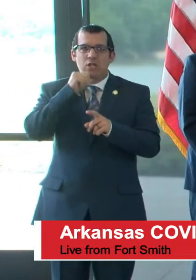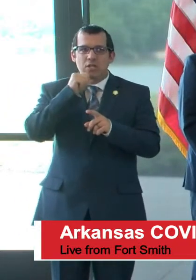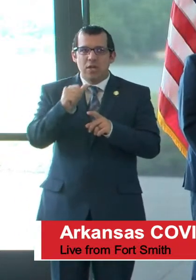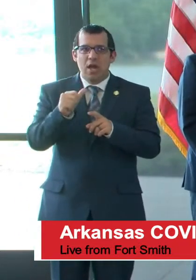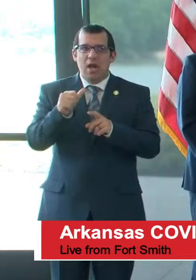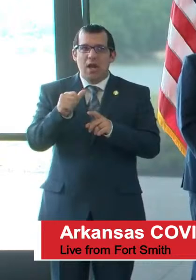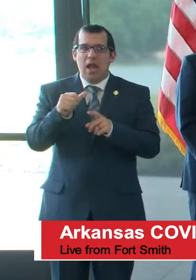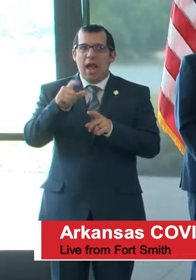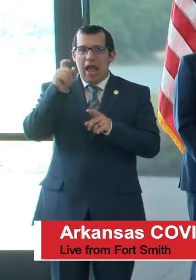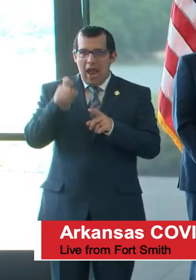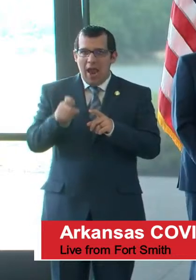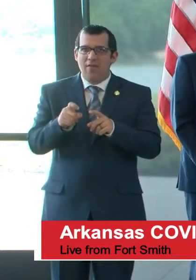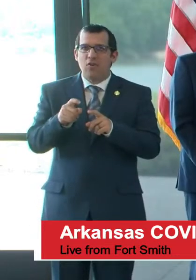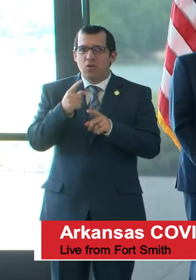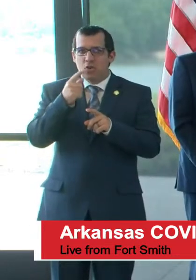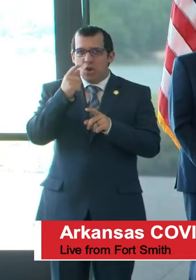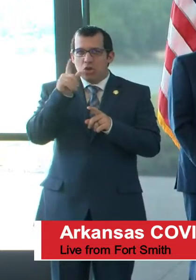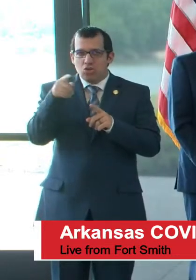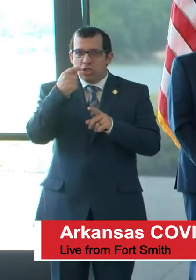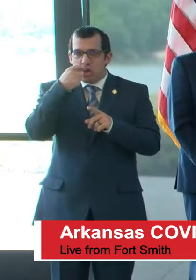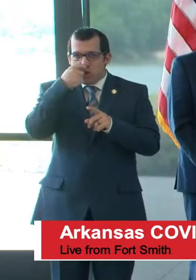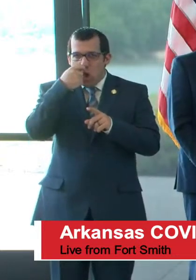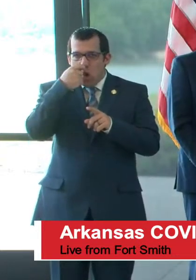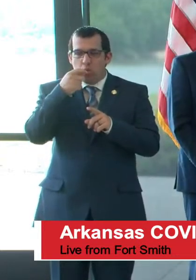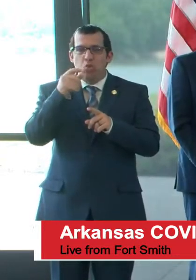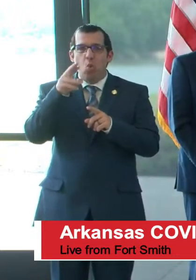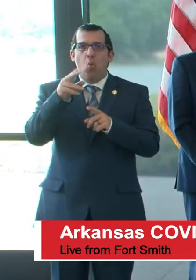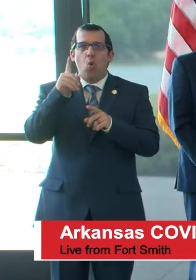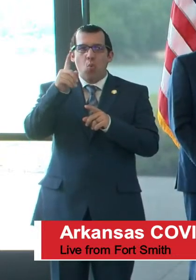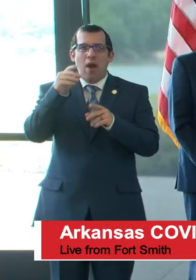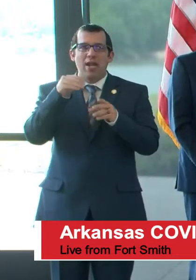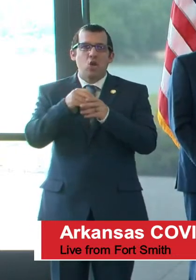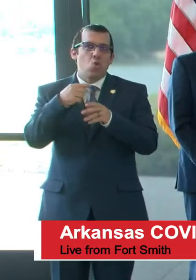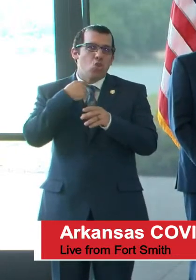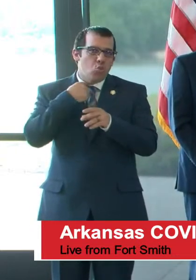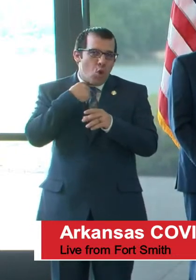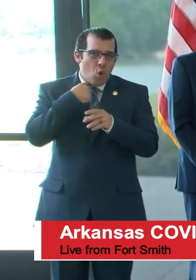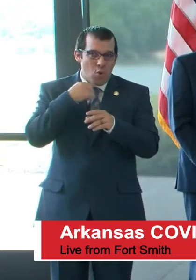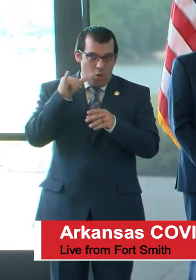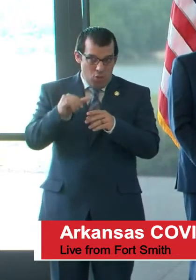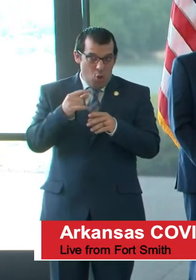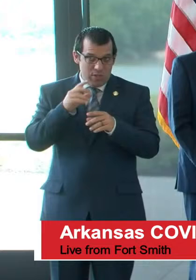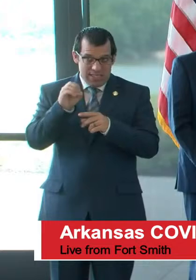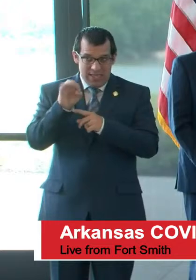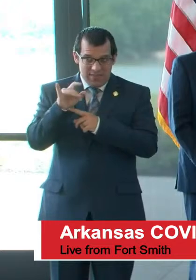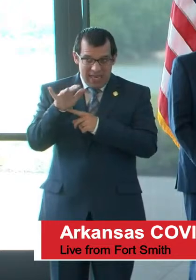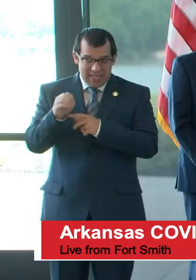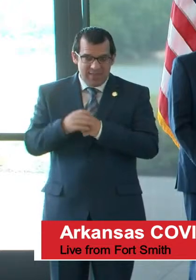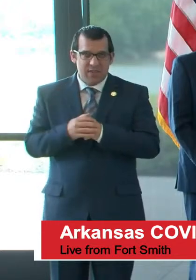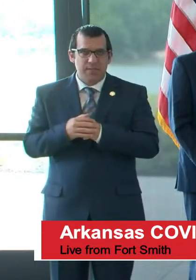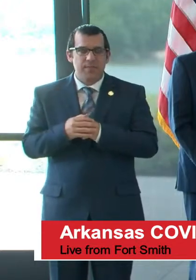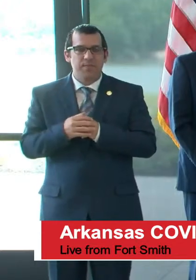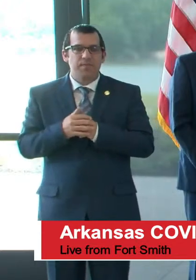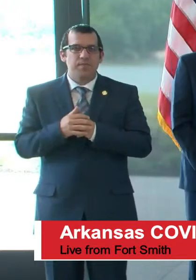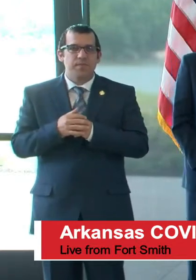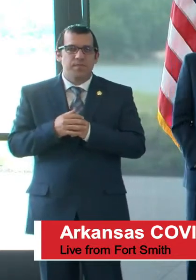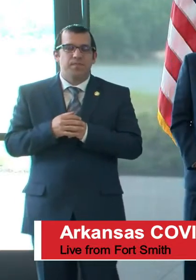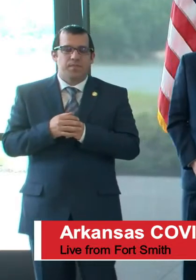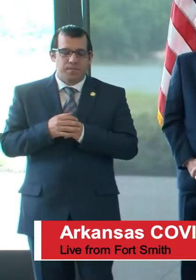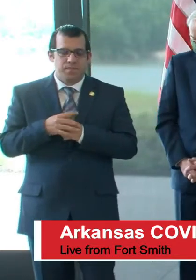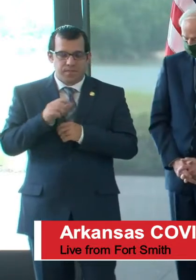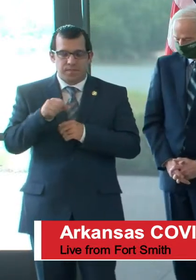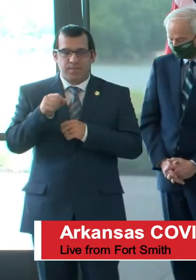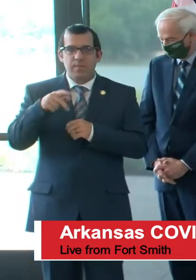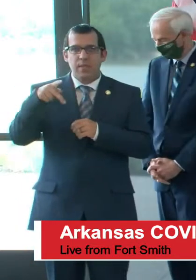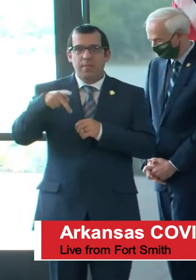go, they barely put it in your nose and swab it, or there's one that's in your throat. Are those effective? Right. Okay, so when